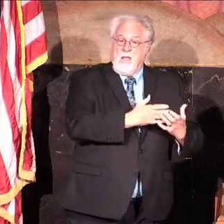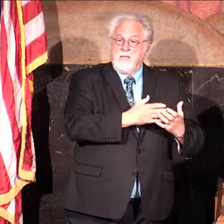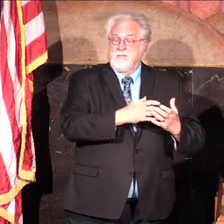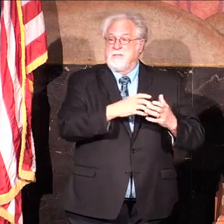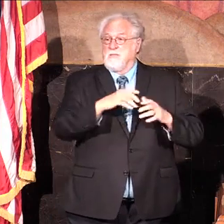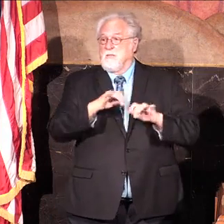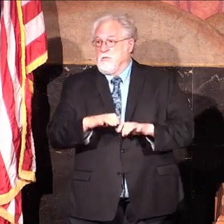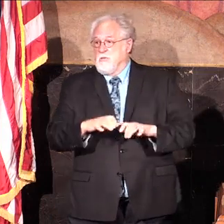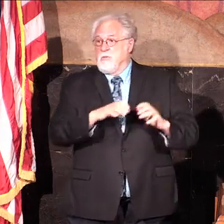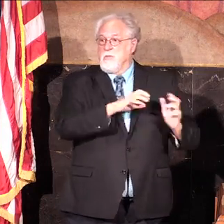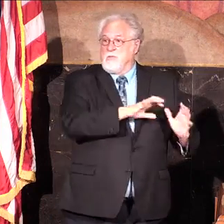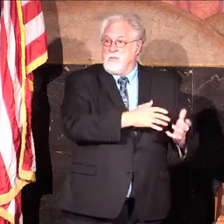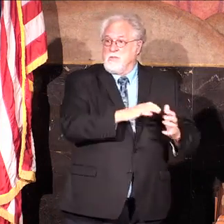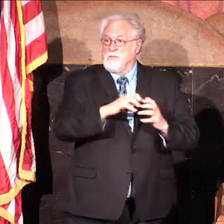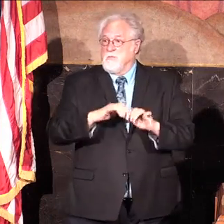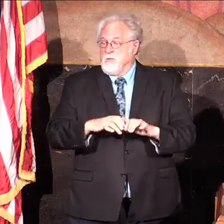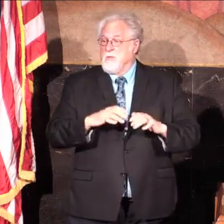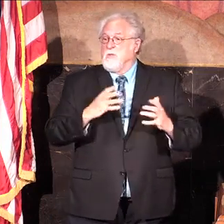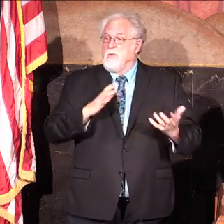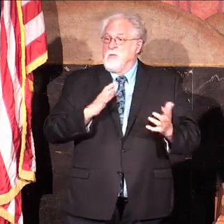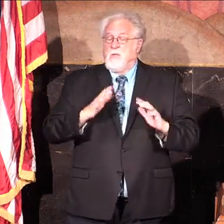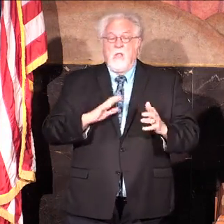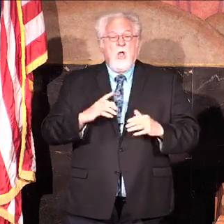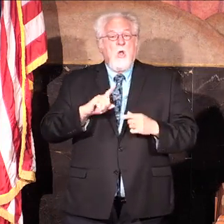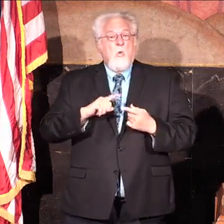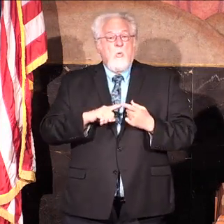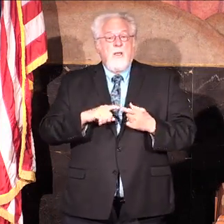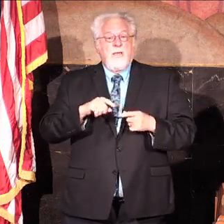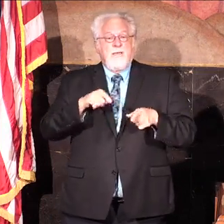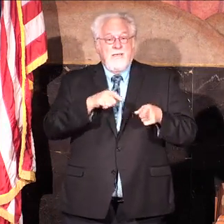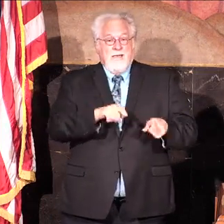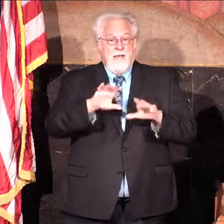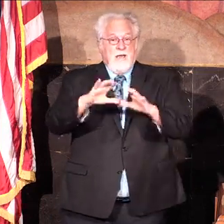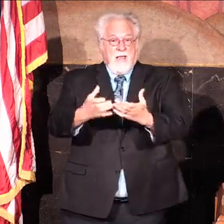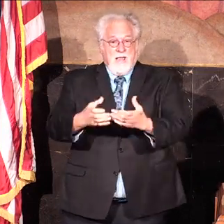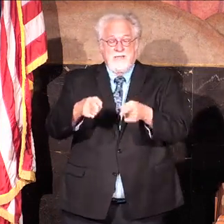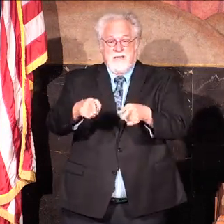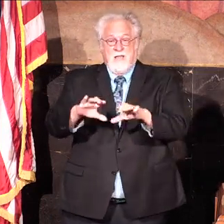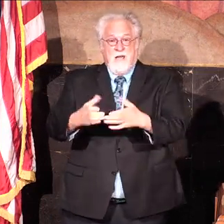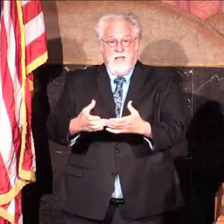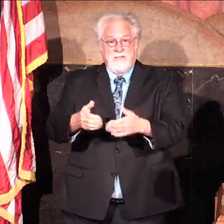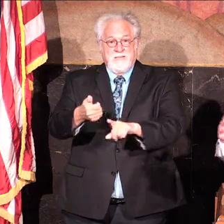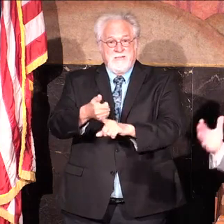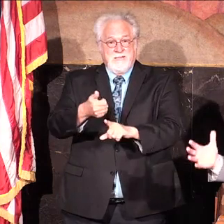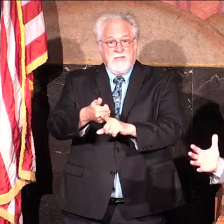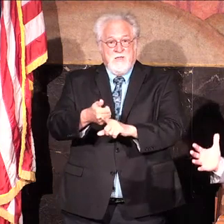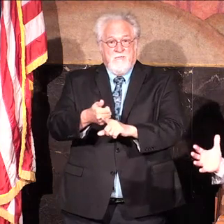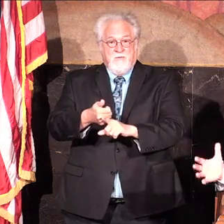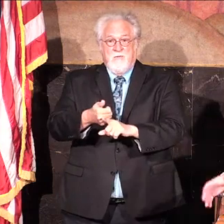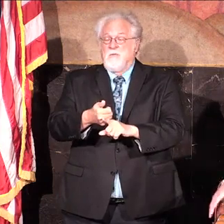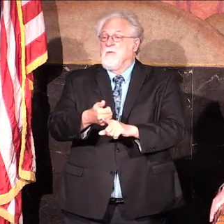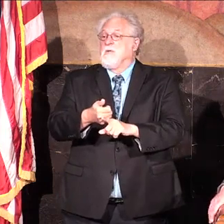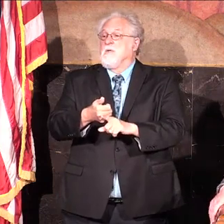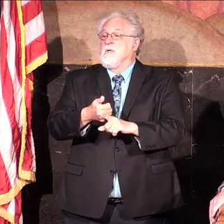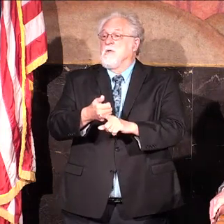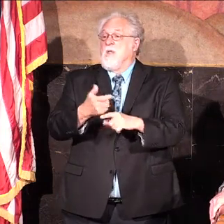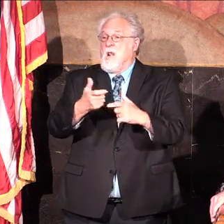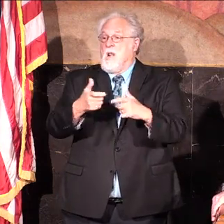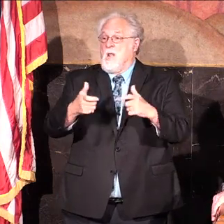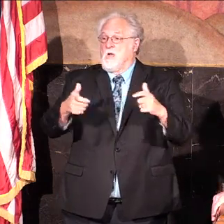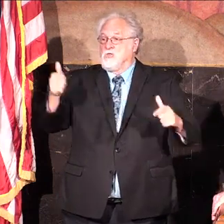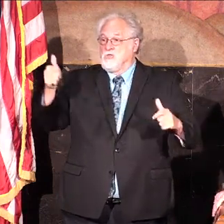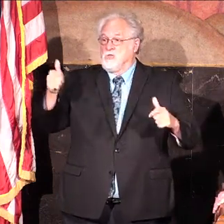sometimes participating online. And when they're going to be in the classroom itself, the facility will be much